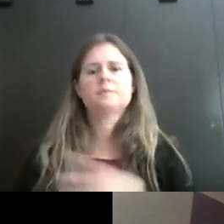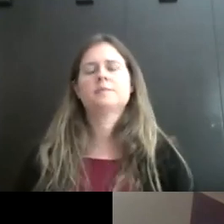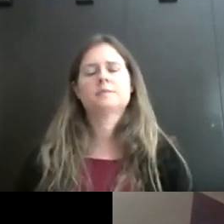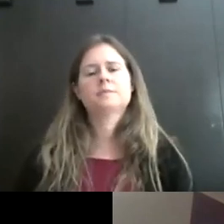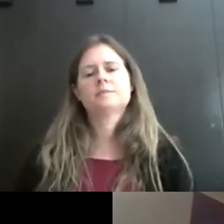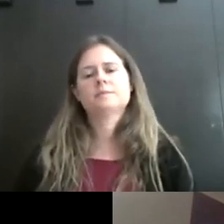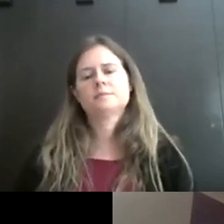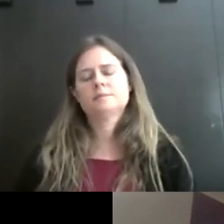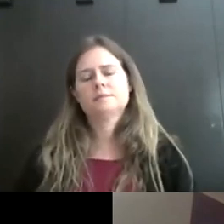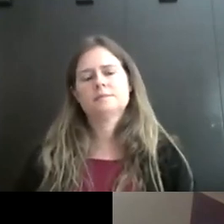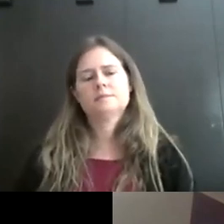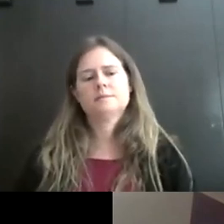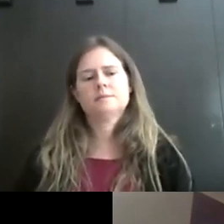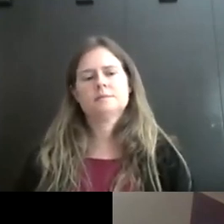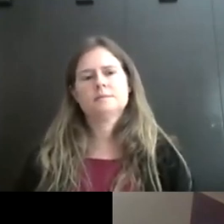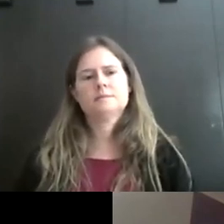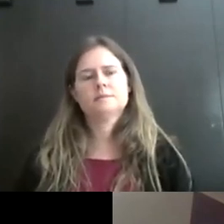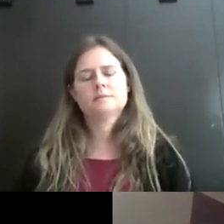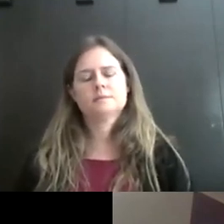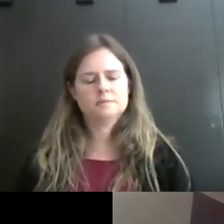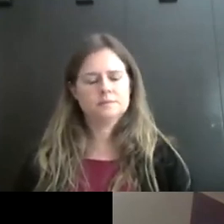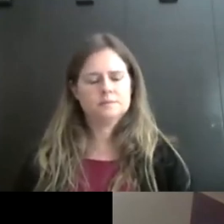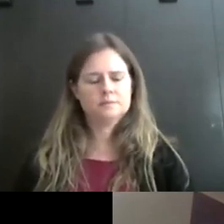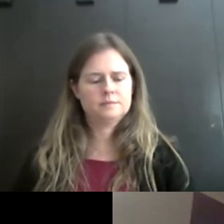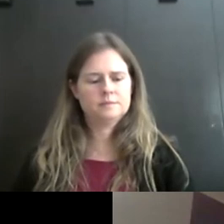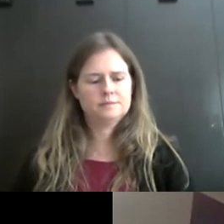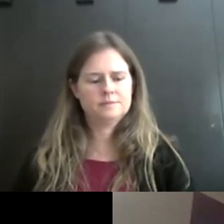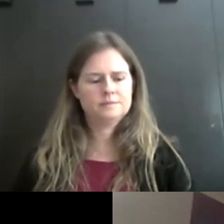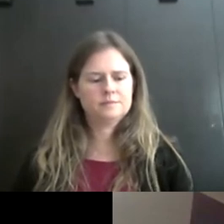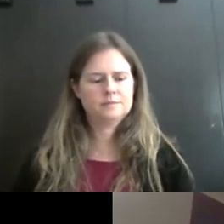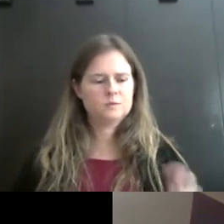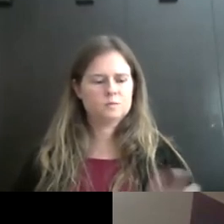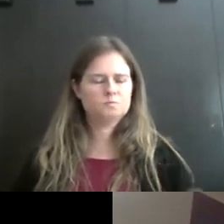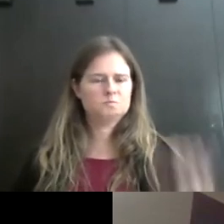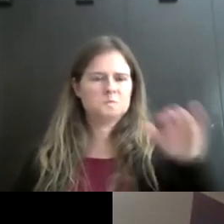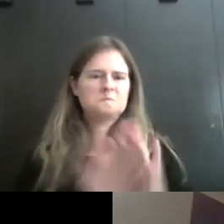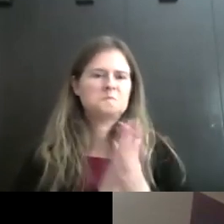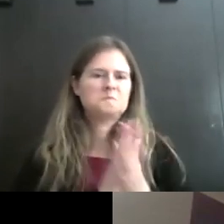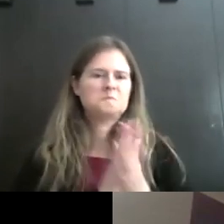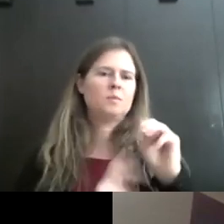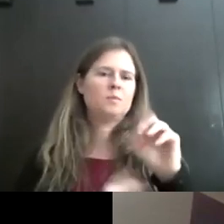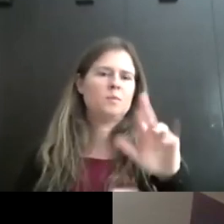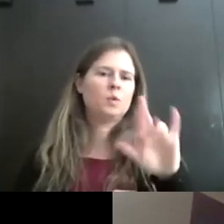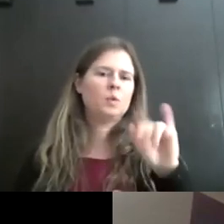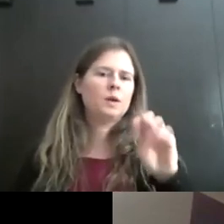And she's going to be a marine biologist, very